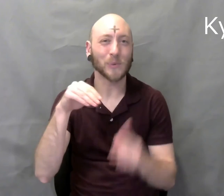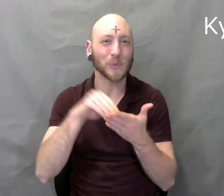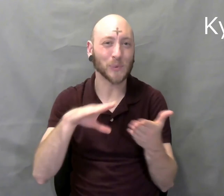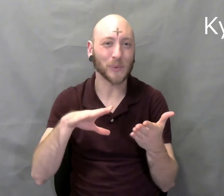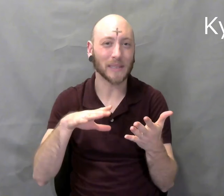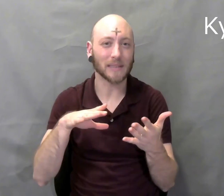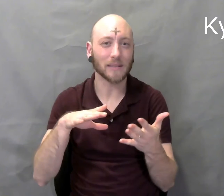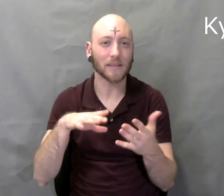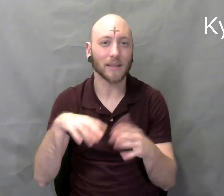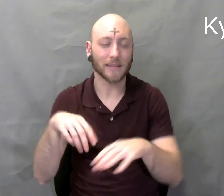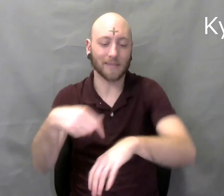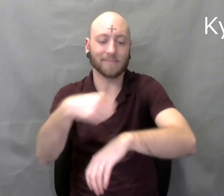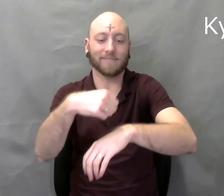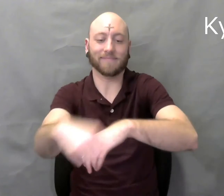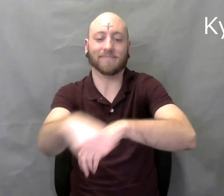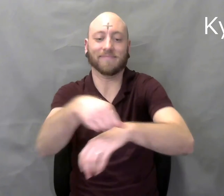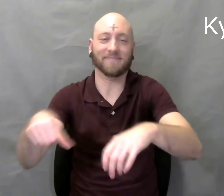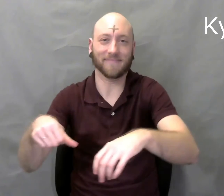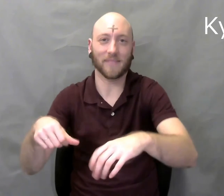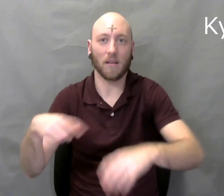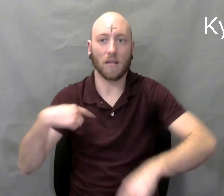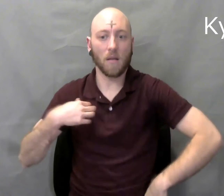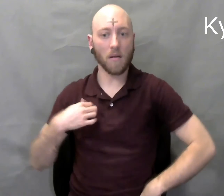got your arm marked like you felt like you're in a real club.